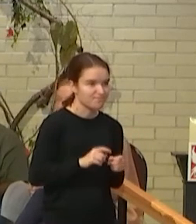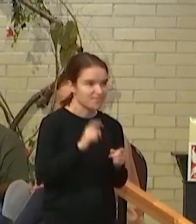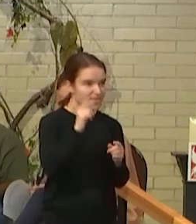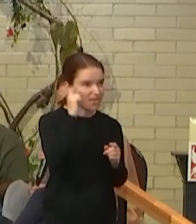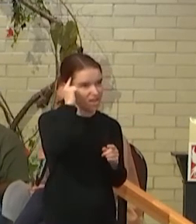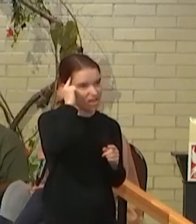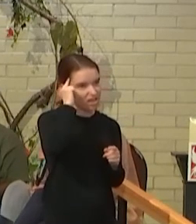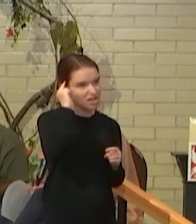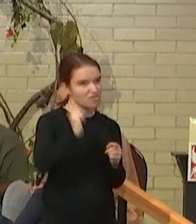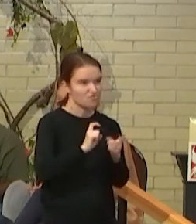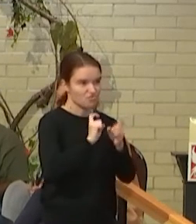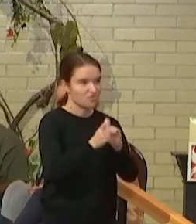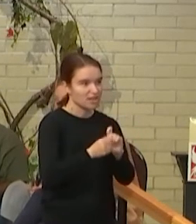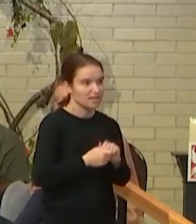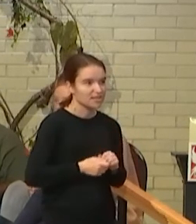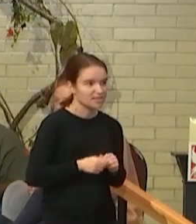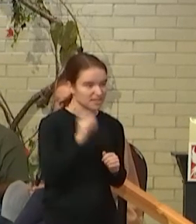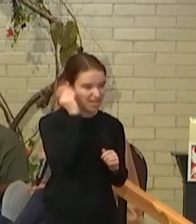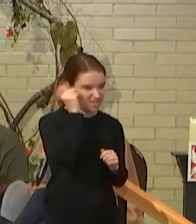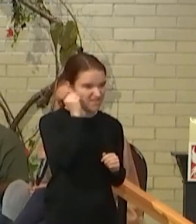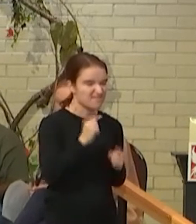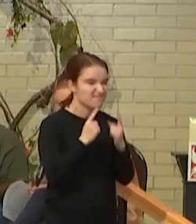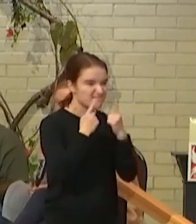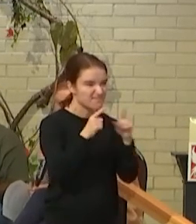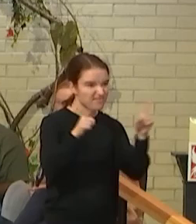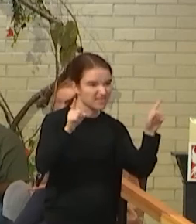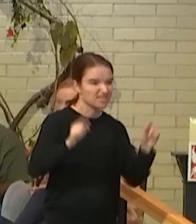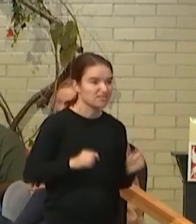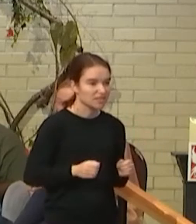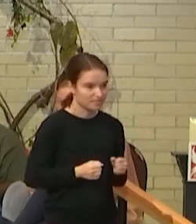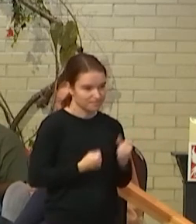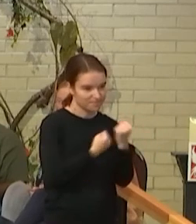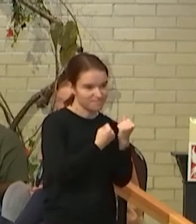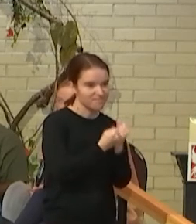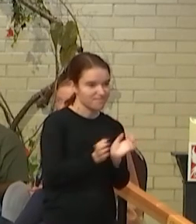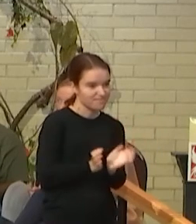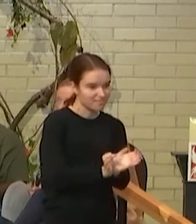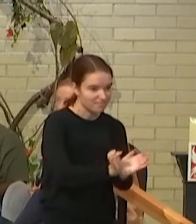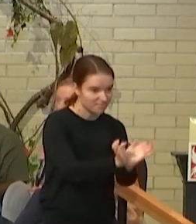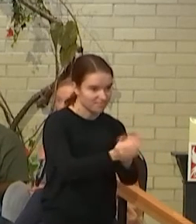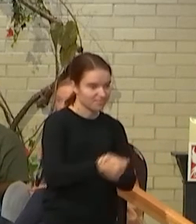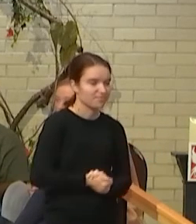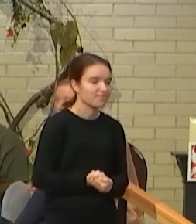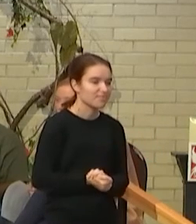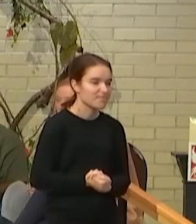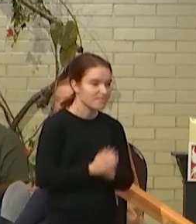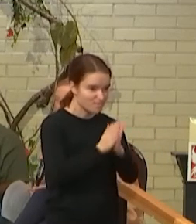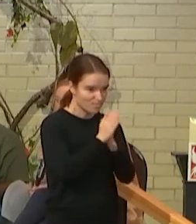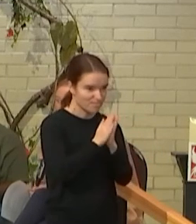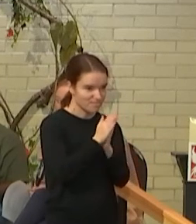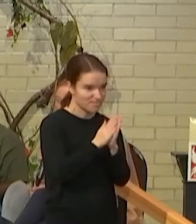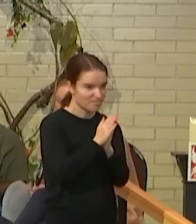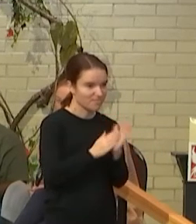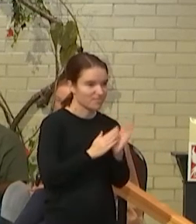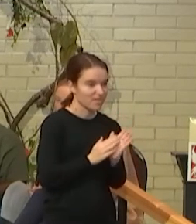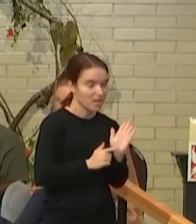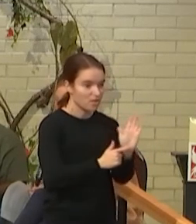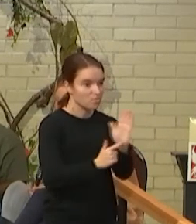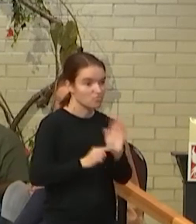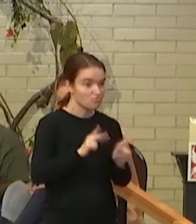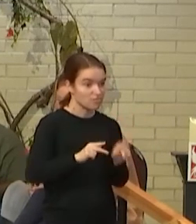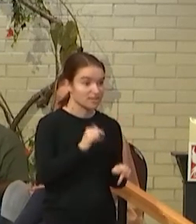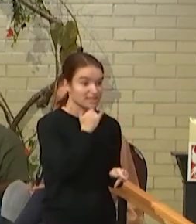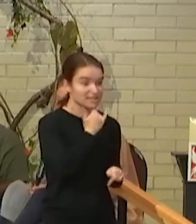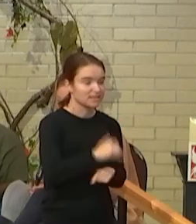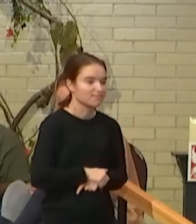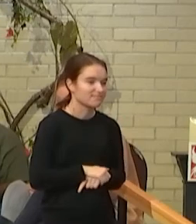and to fight for what I feel as if I deserve as a student. And I don't know, it motivates me to prove a lot of people wrong, and I think that